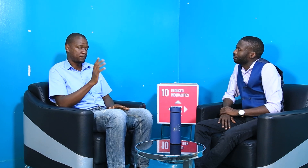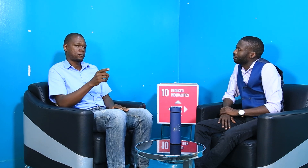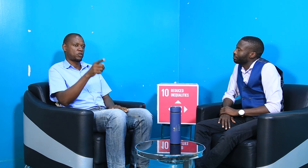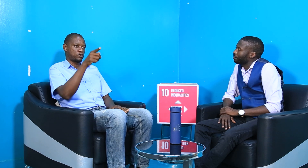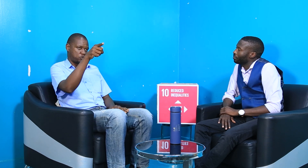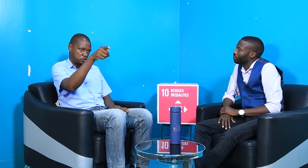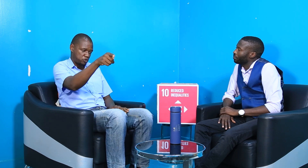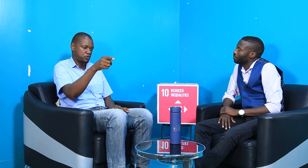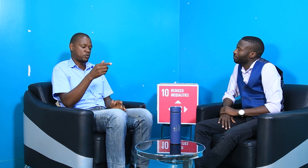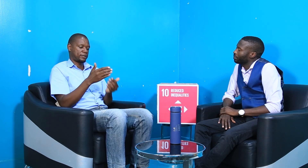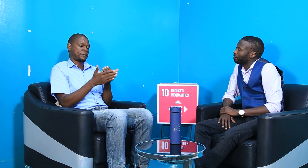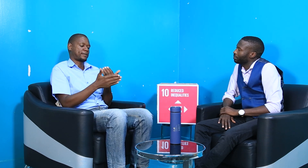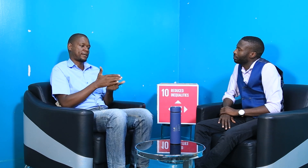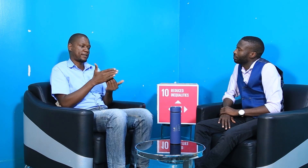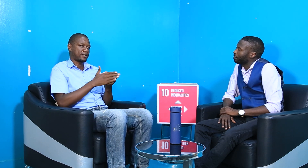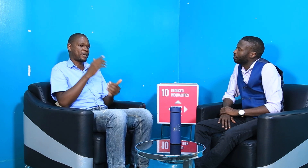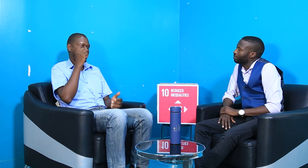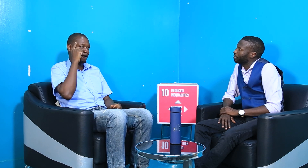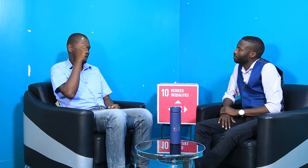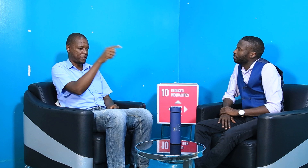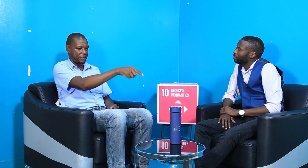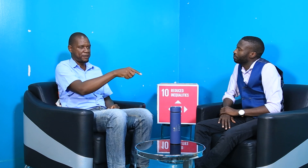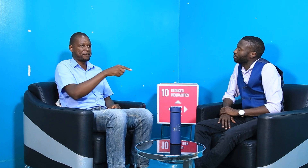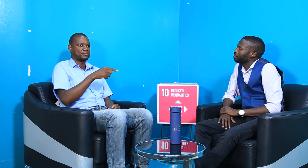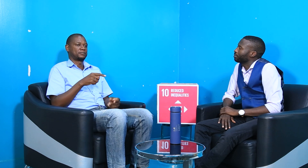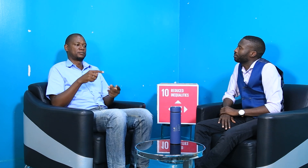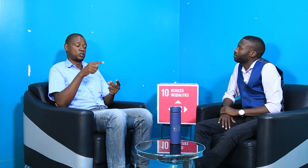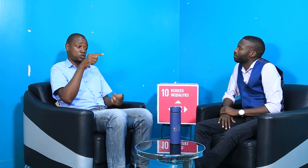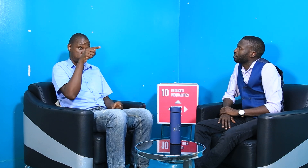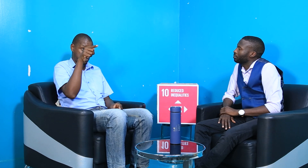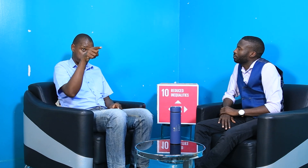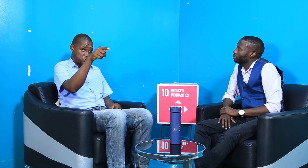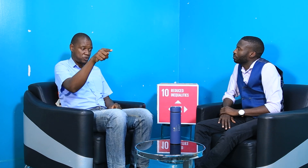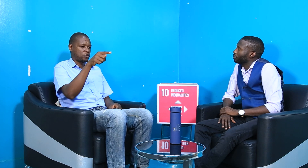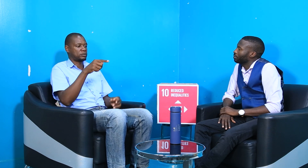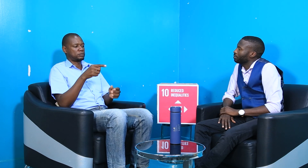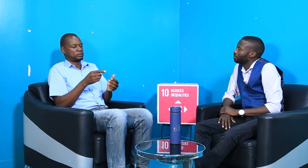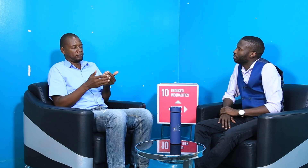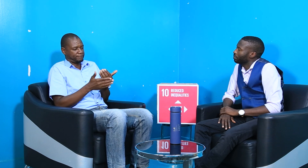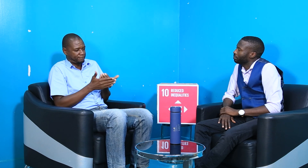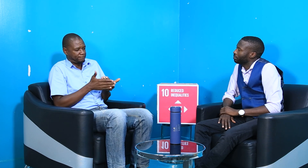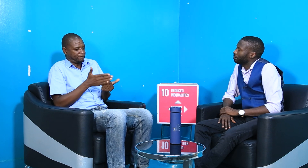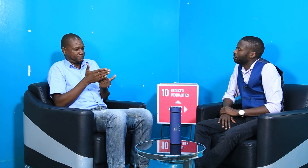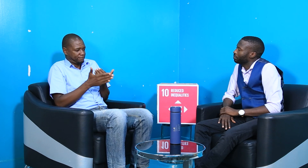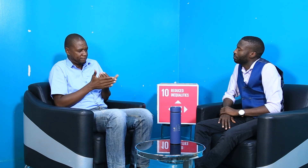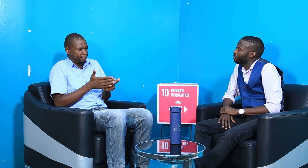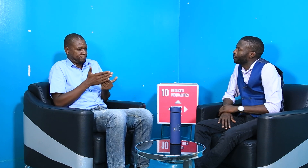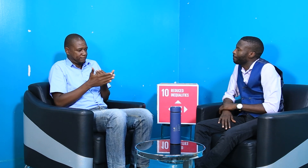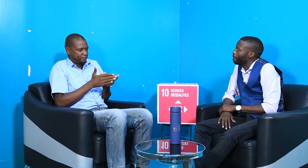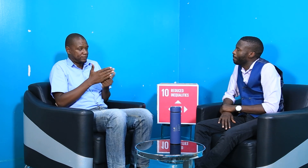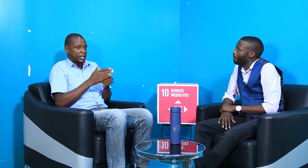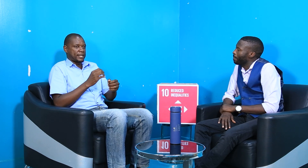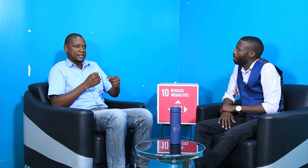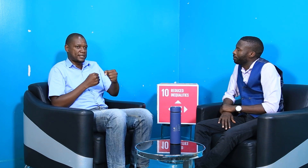AIDS, this one is already positive. It's not right. You should care for that person. You should